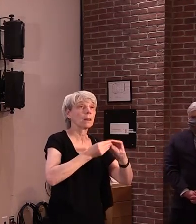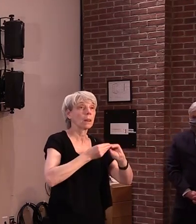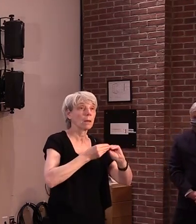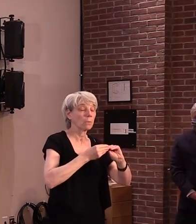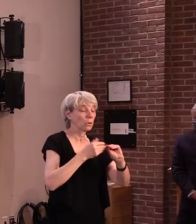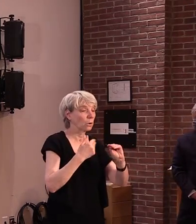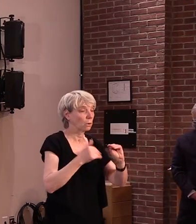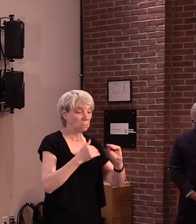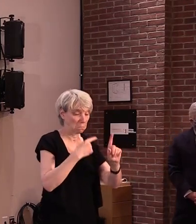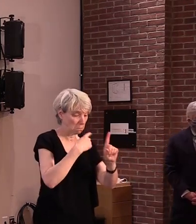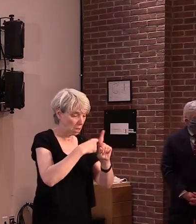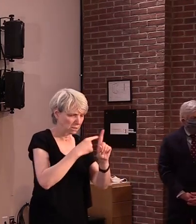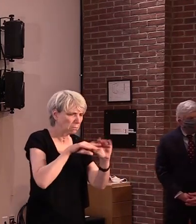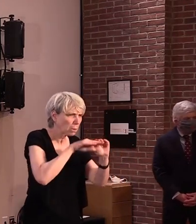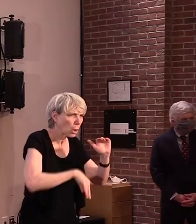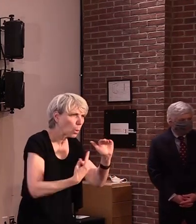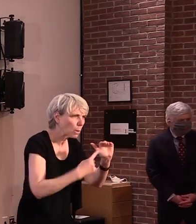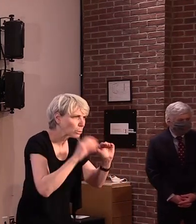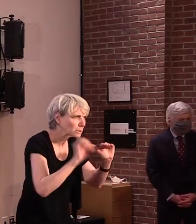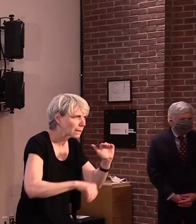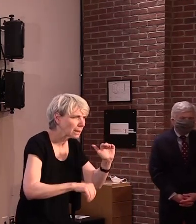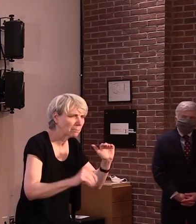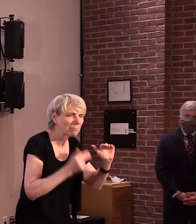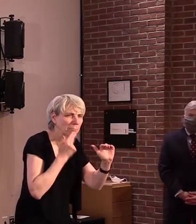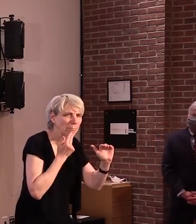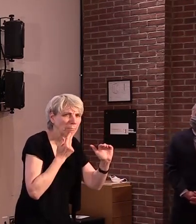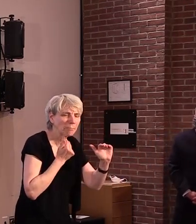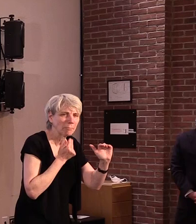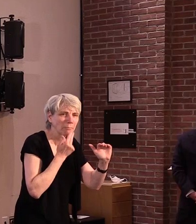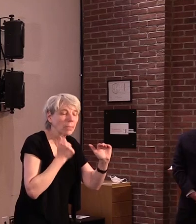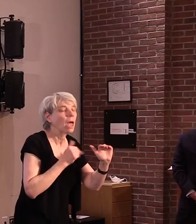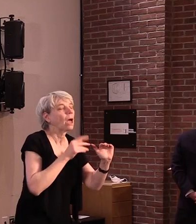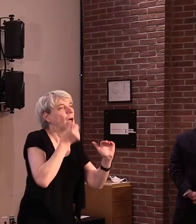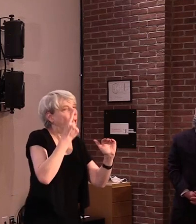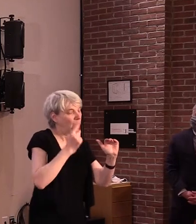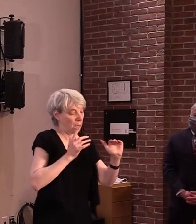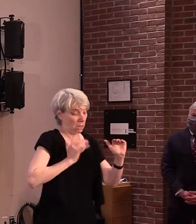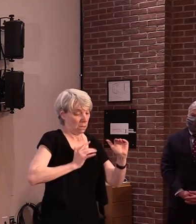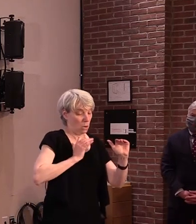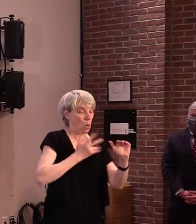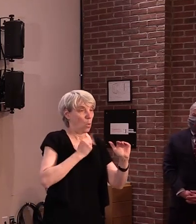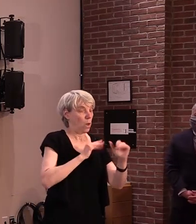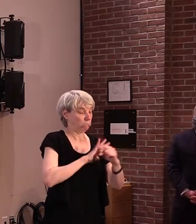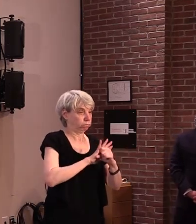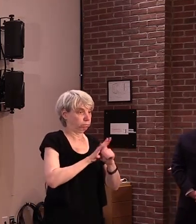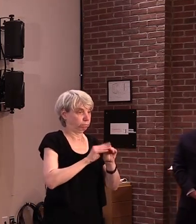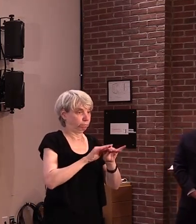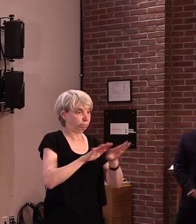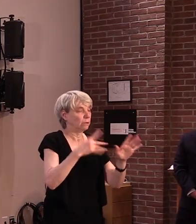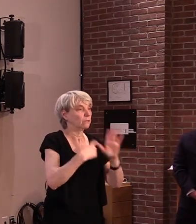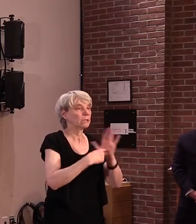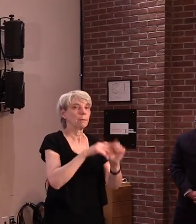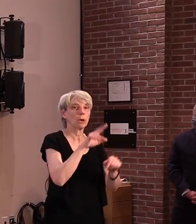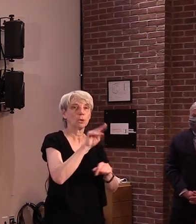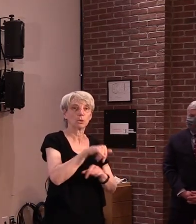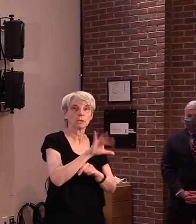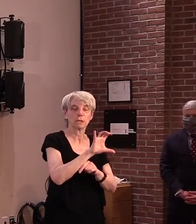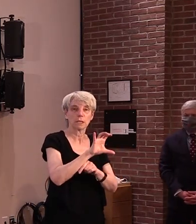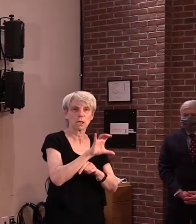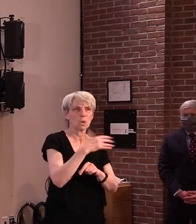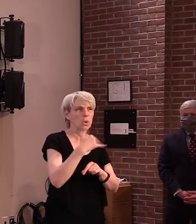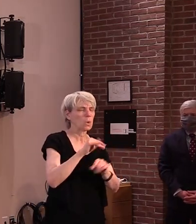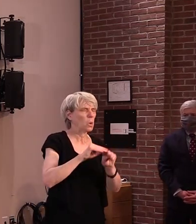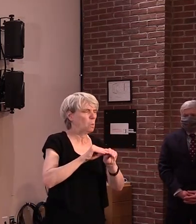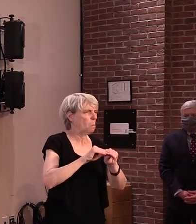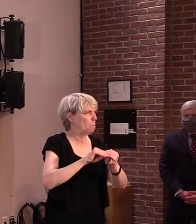below 1%. But obviously when the virus is very active and when places like New York City had full-fledged epidemics,